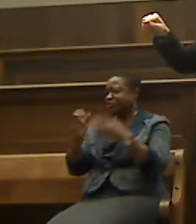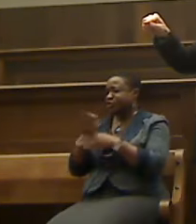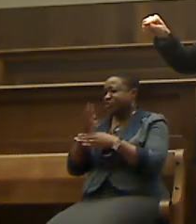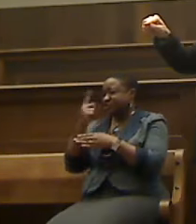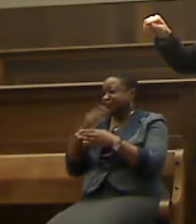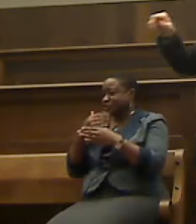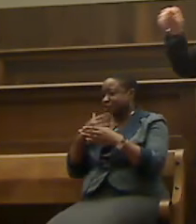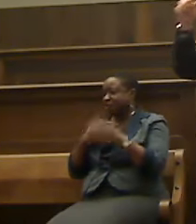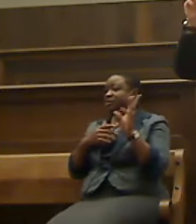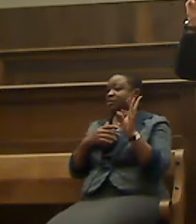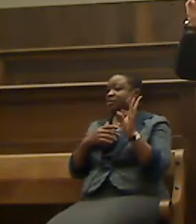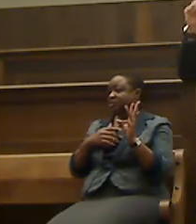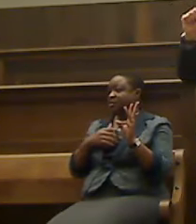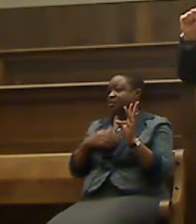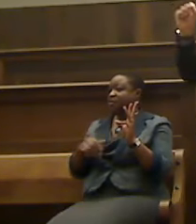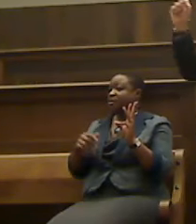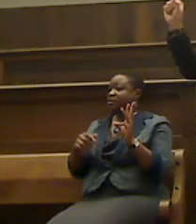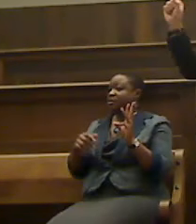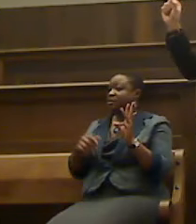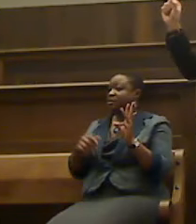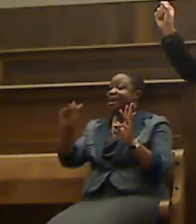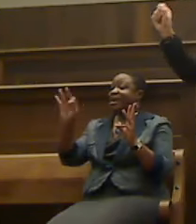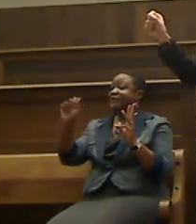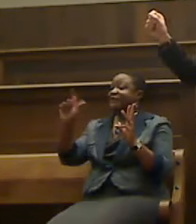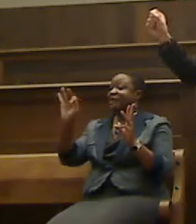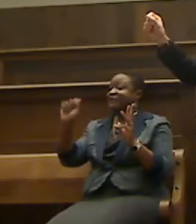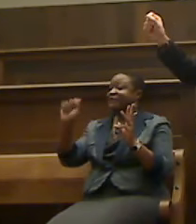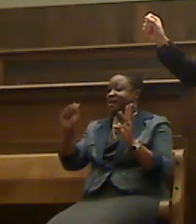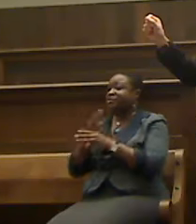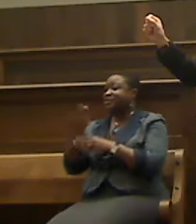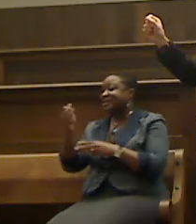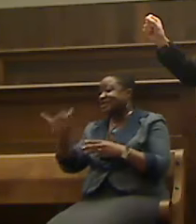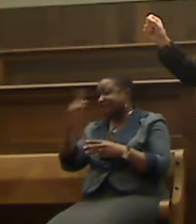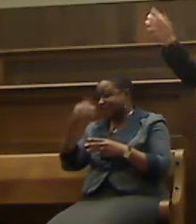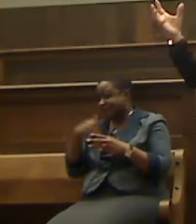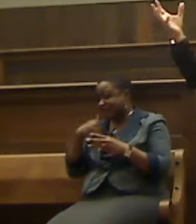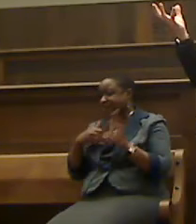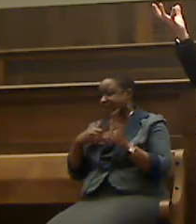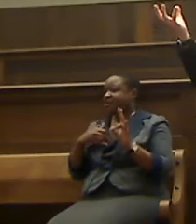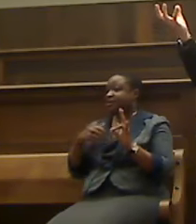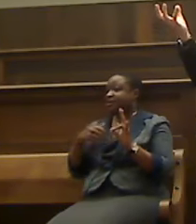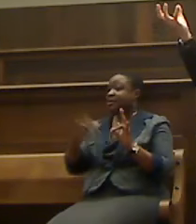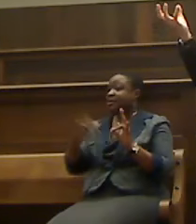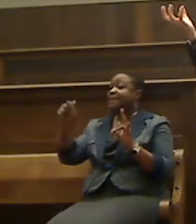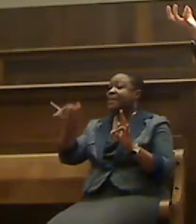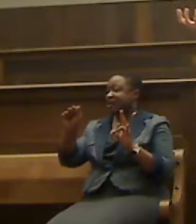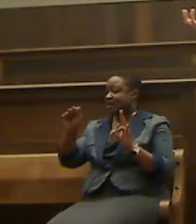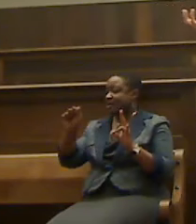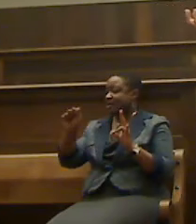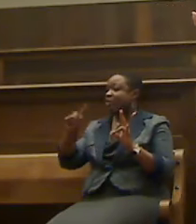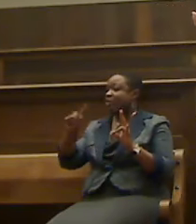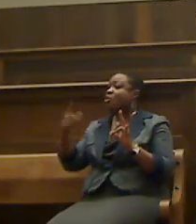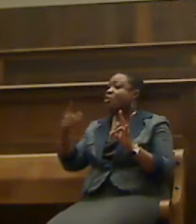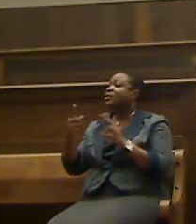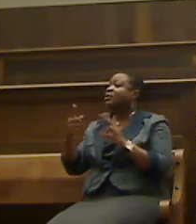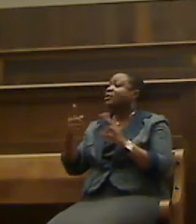sugar, alfalfa, which is used as hay for animals, papaya, but only the papaya that's grown